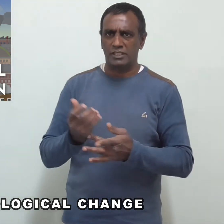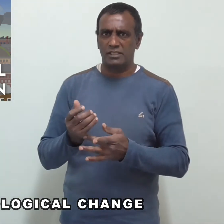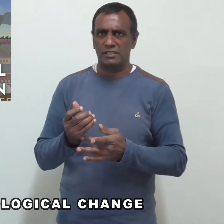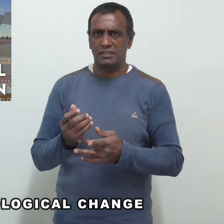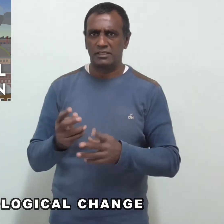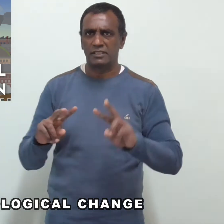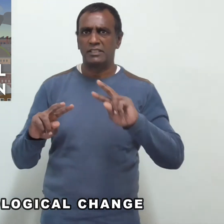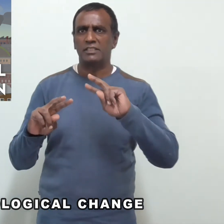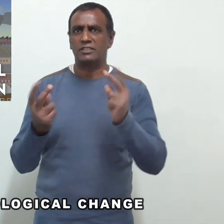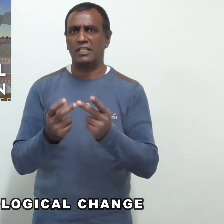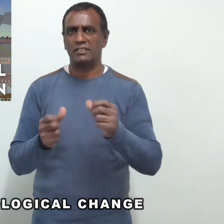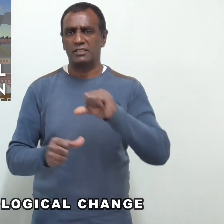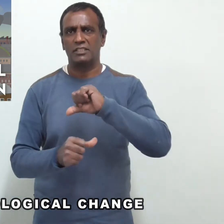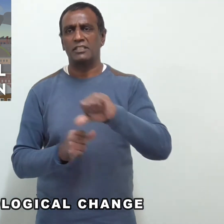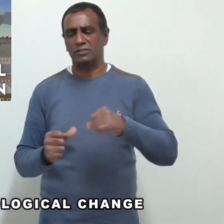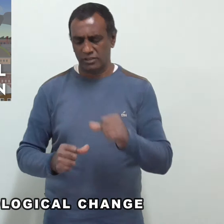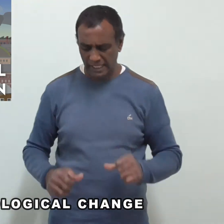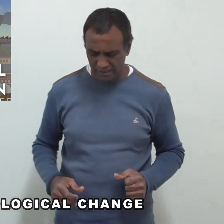technological change in society.